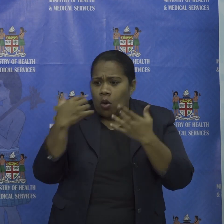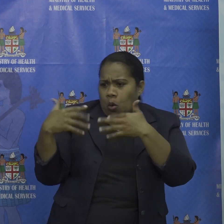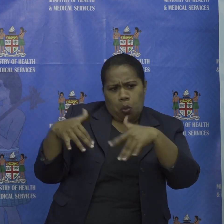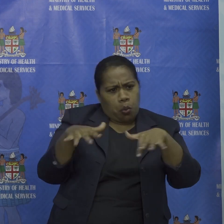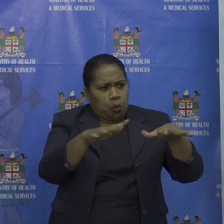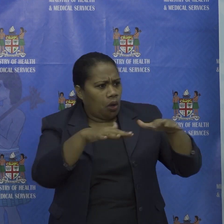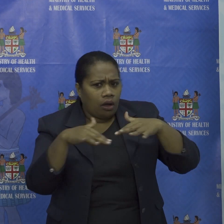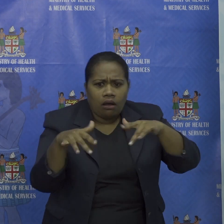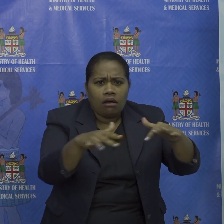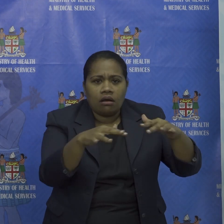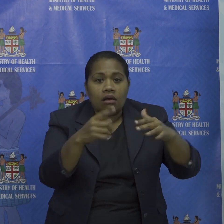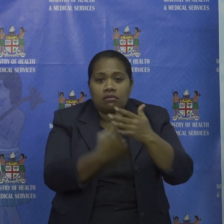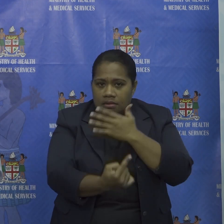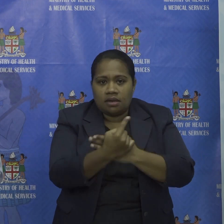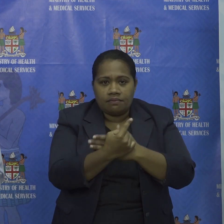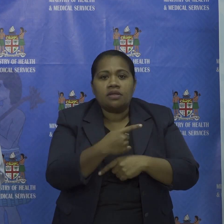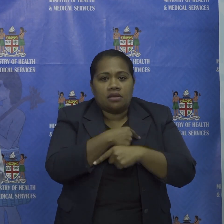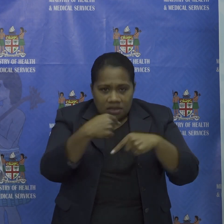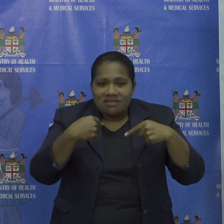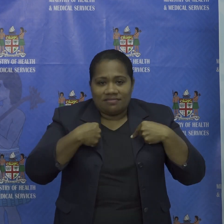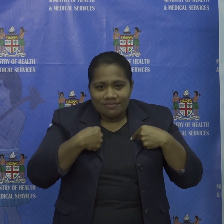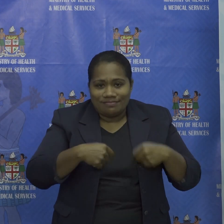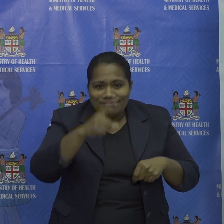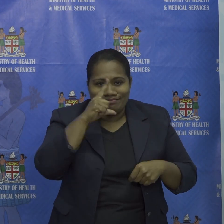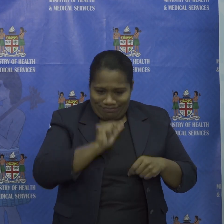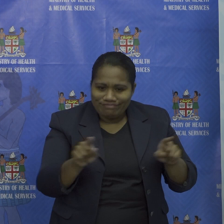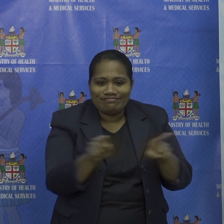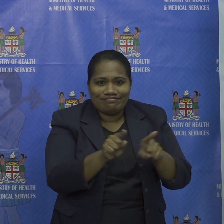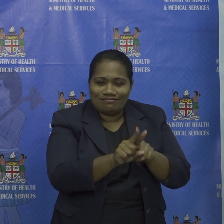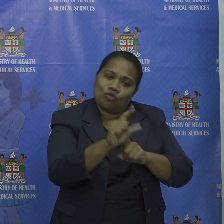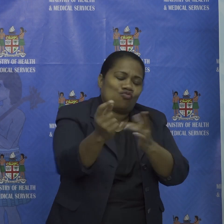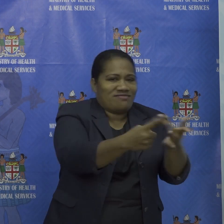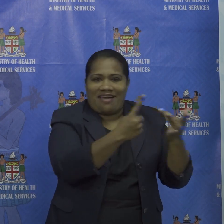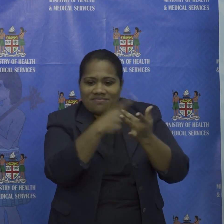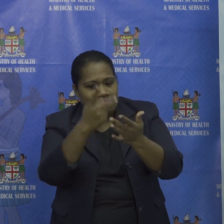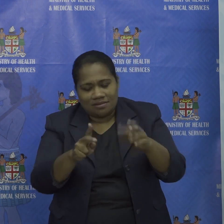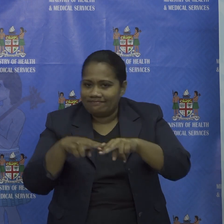won't hesitate to extend these lockdown measures to other parts of the country.